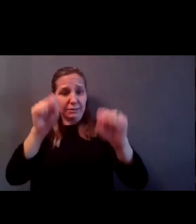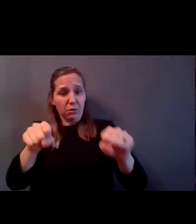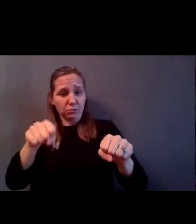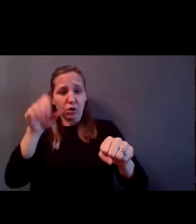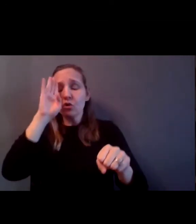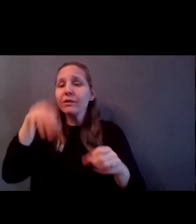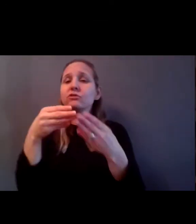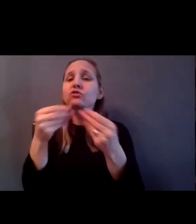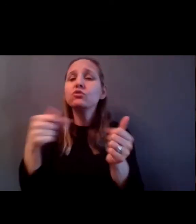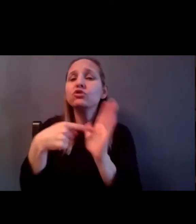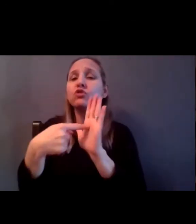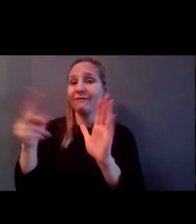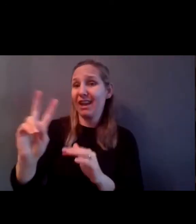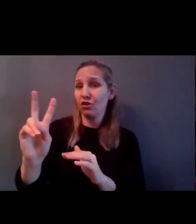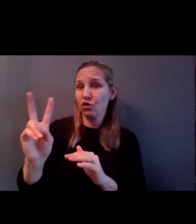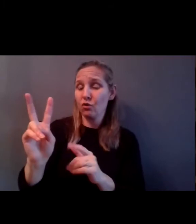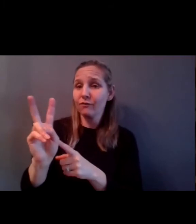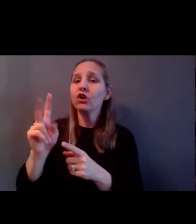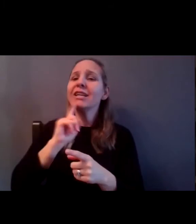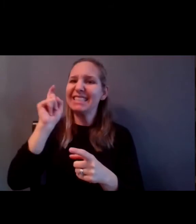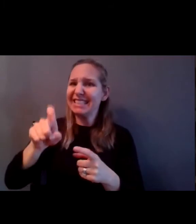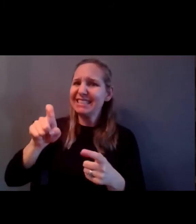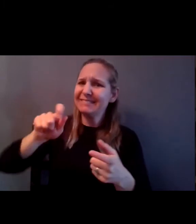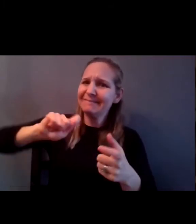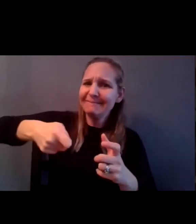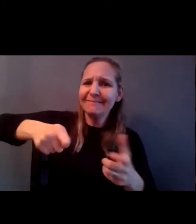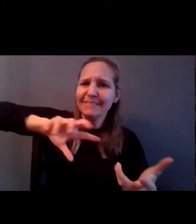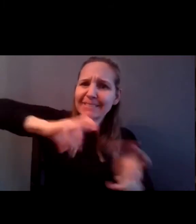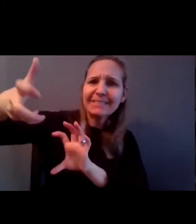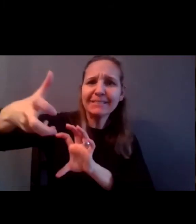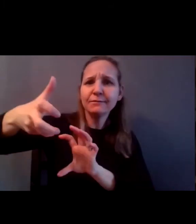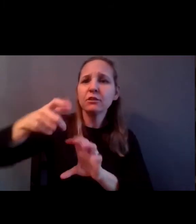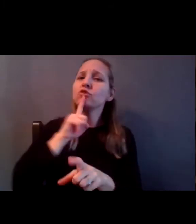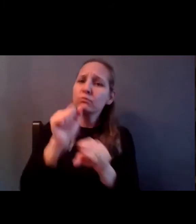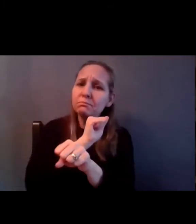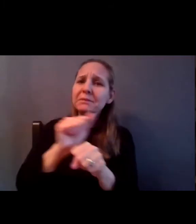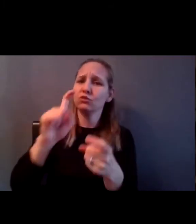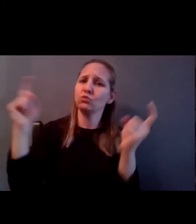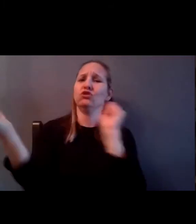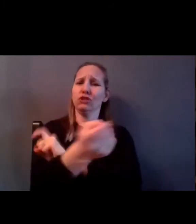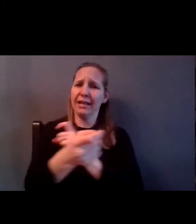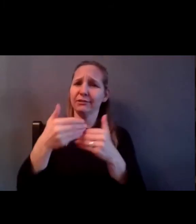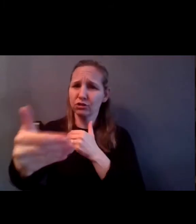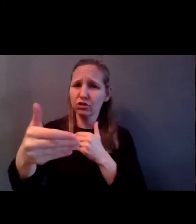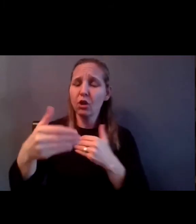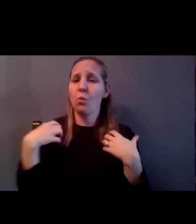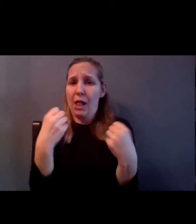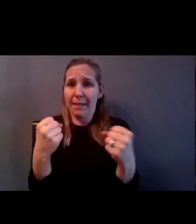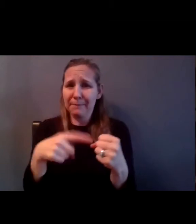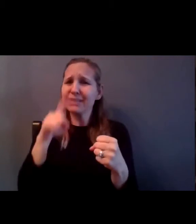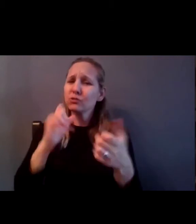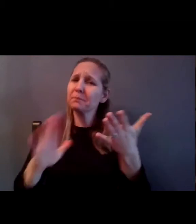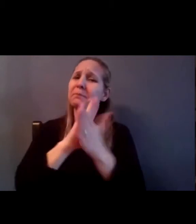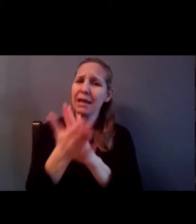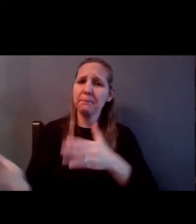Vancouver's economic measures need to be disruptive in order to be truly transformative. Well-being should be prioritized as an indication of